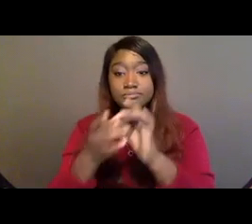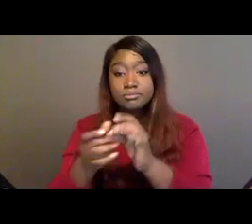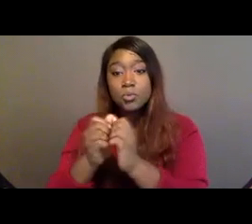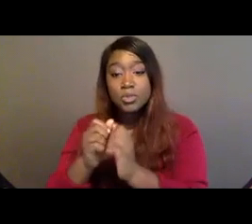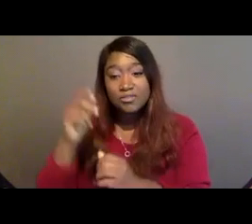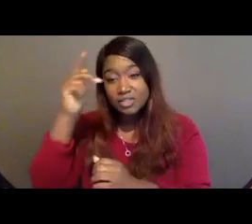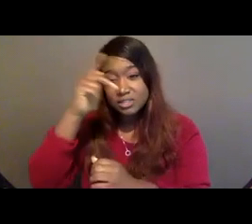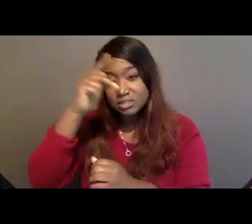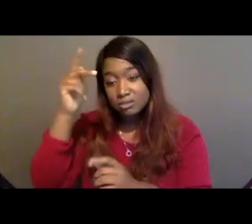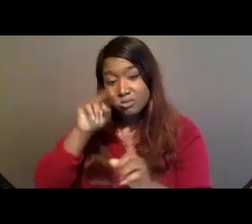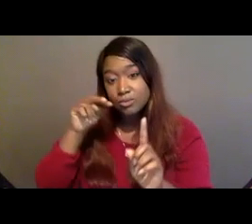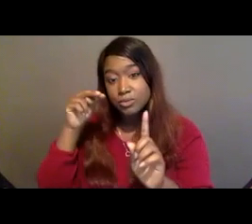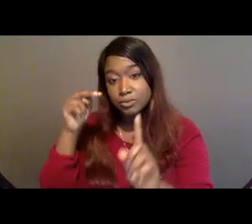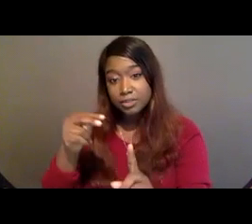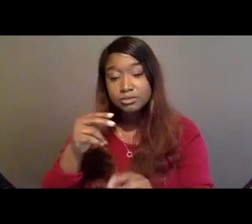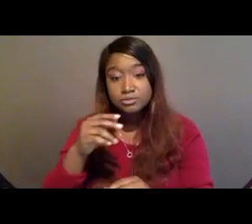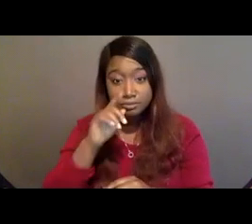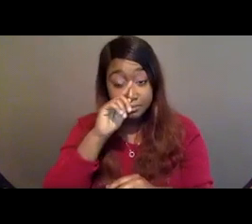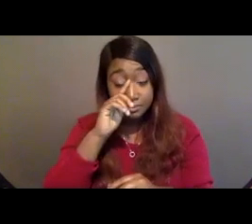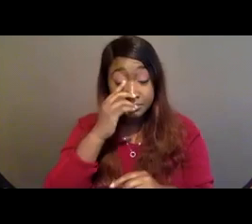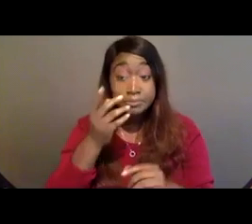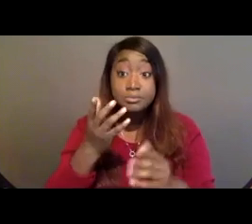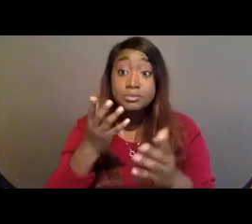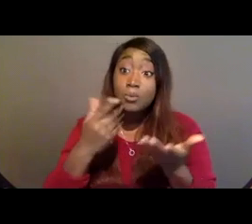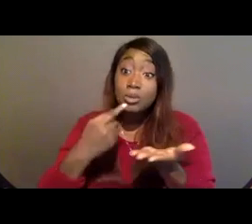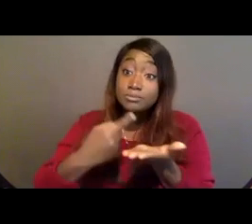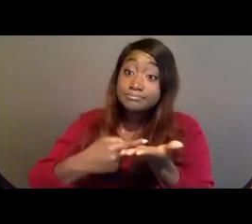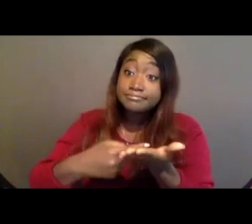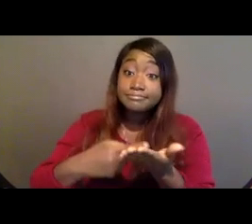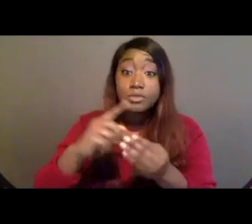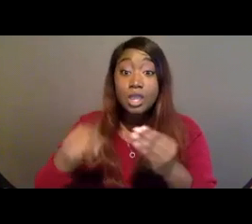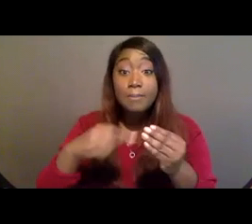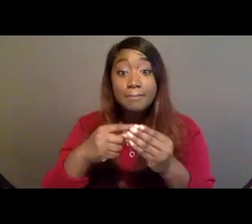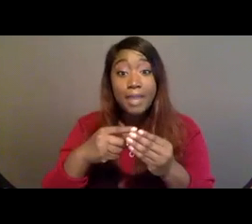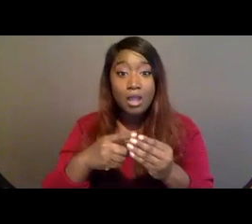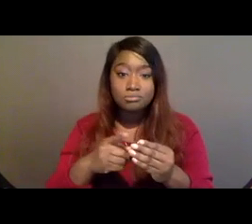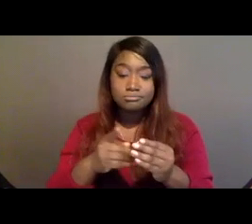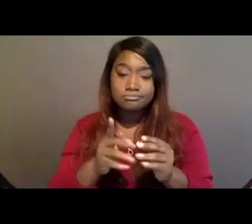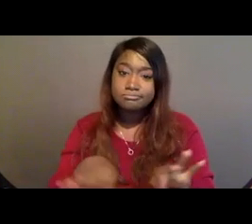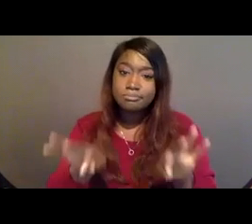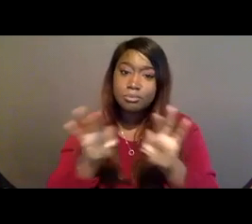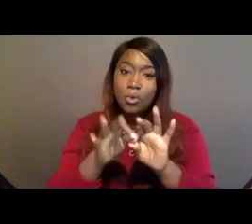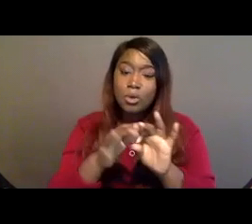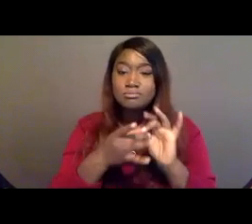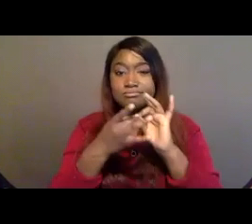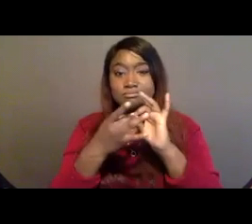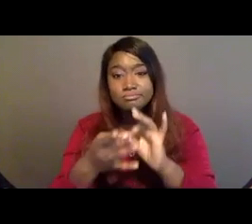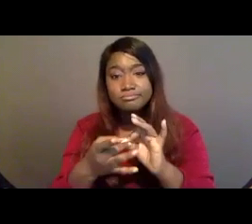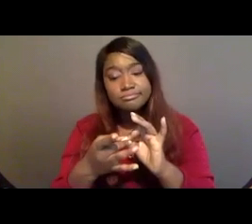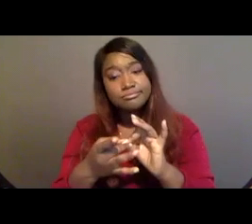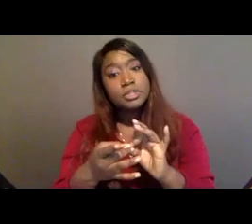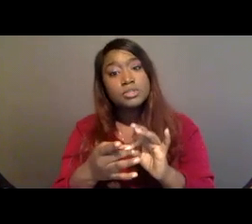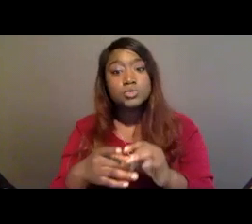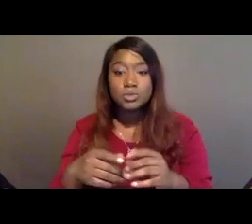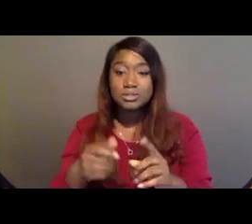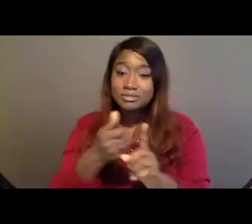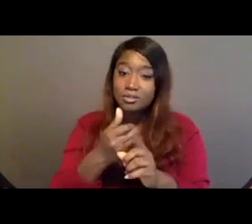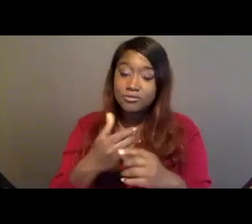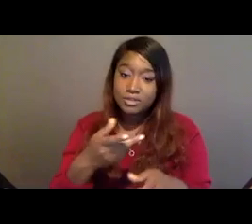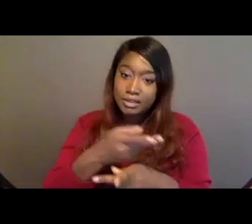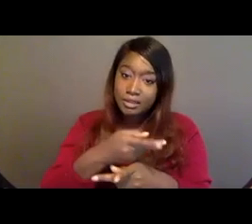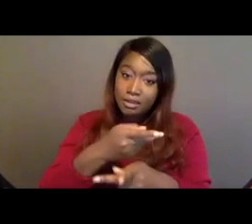perspective. And then I want to touch on some pillars of self-care. We had actually surveyed, I think we have